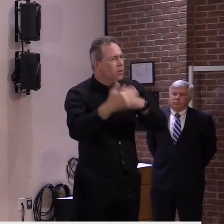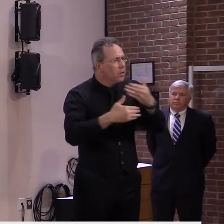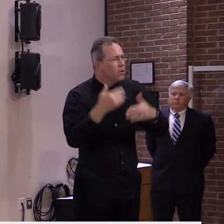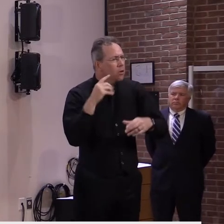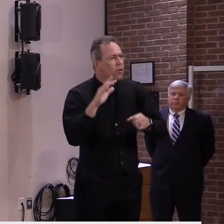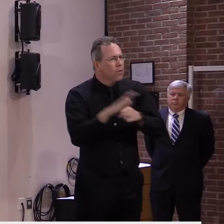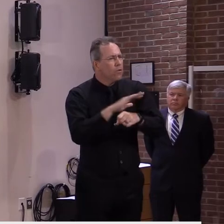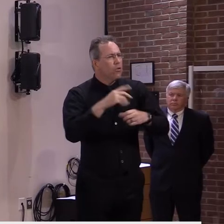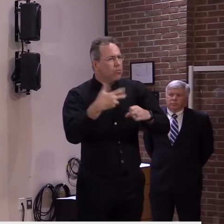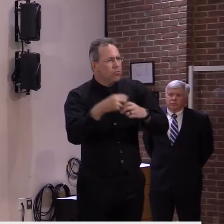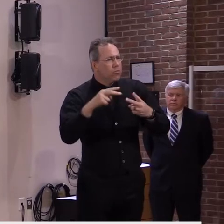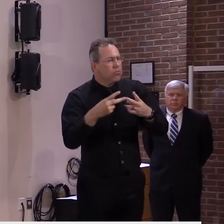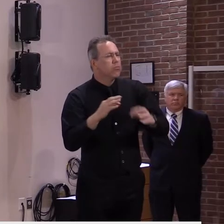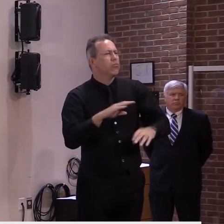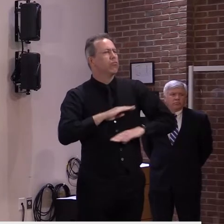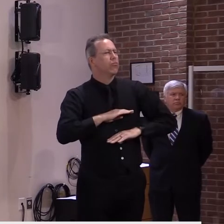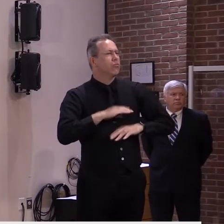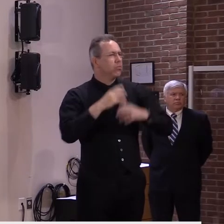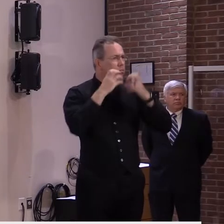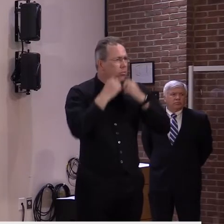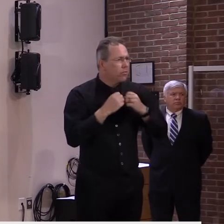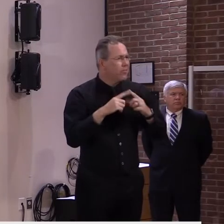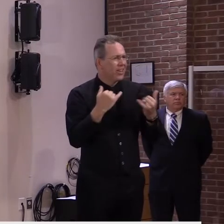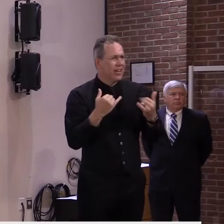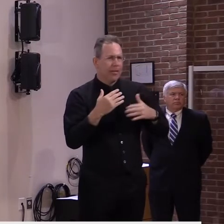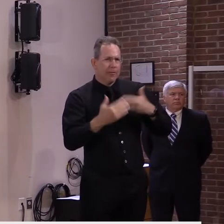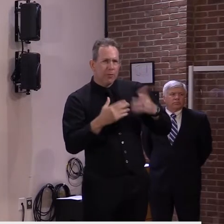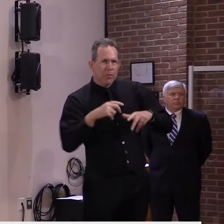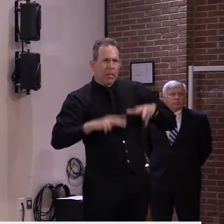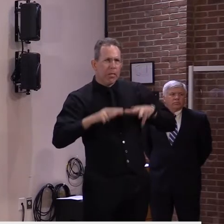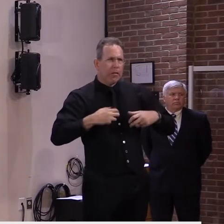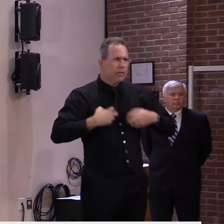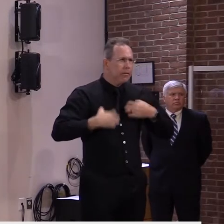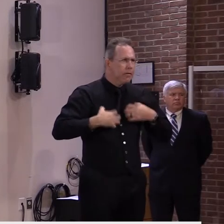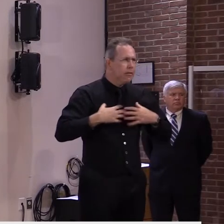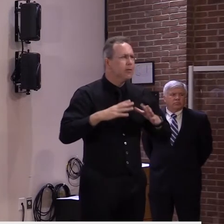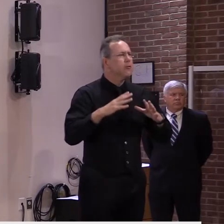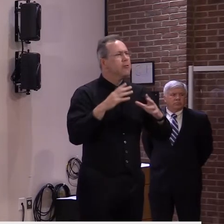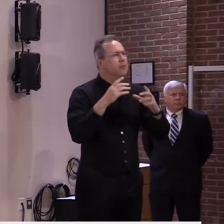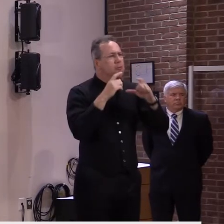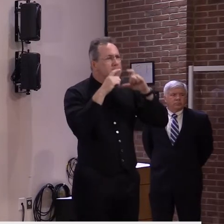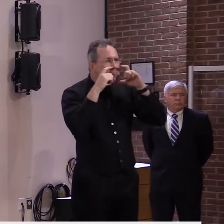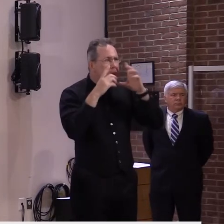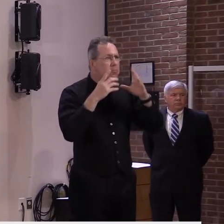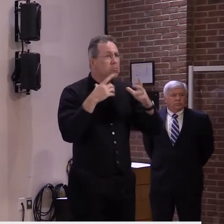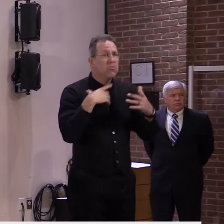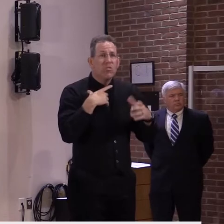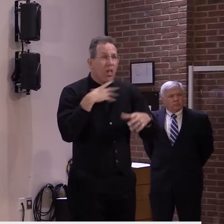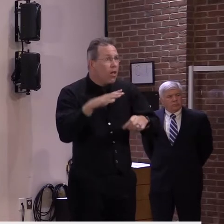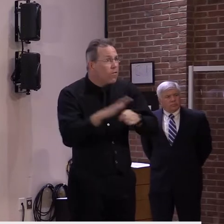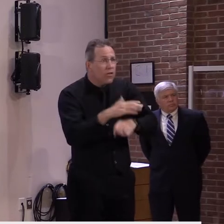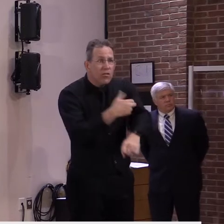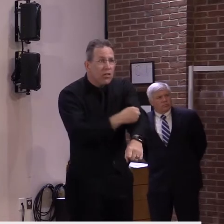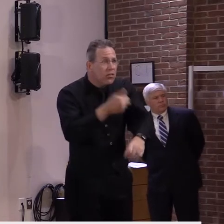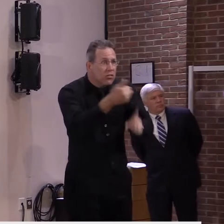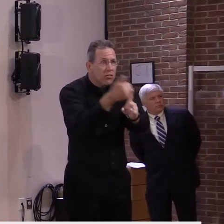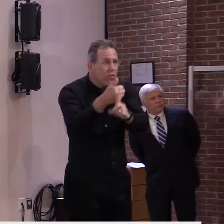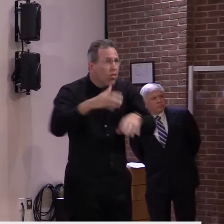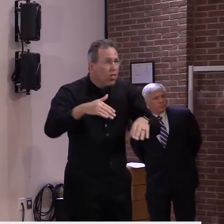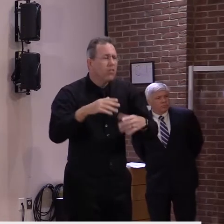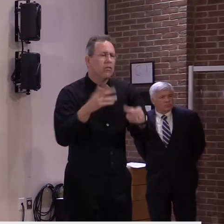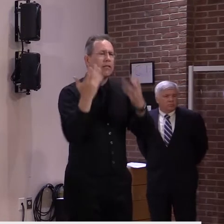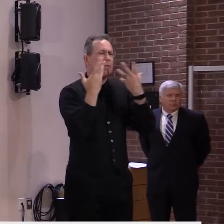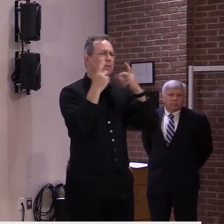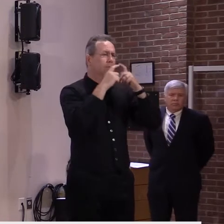to determine on their own whether they want to continue or do whatever they want to with this policy.